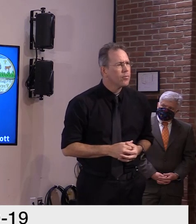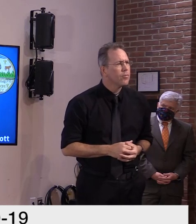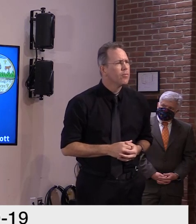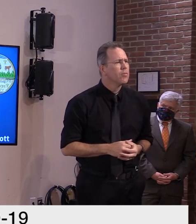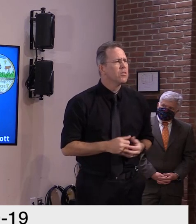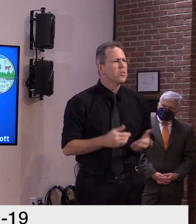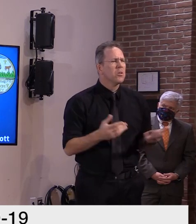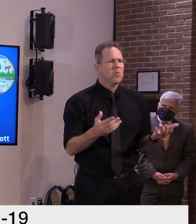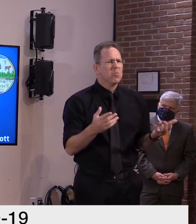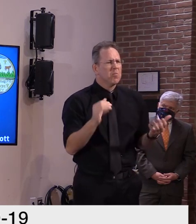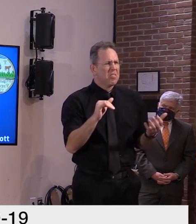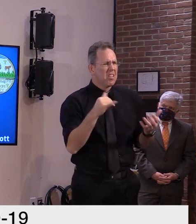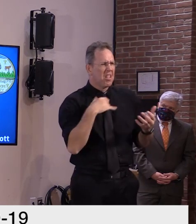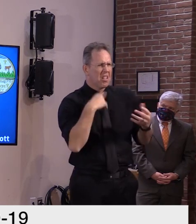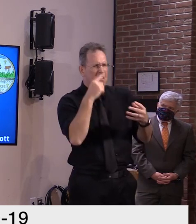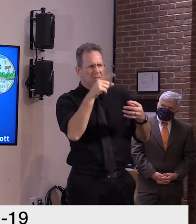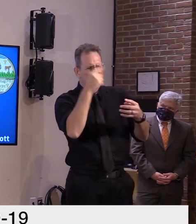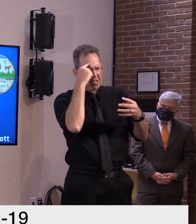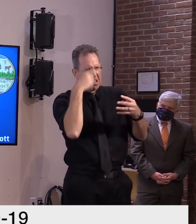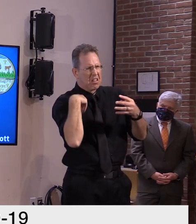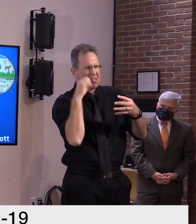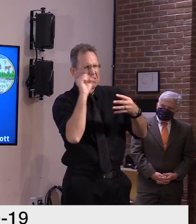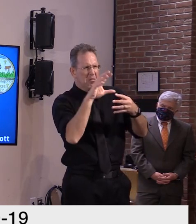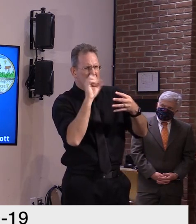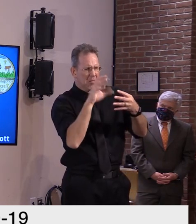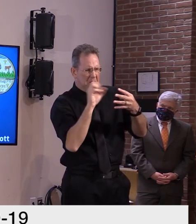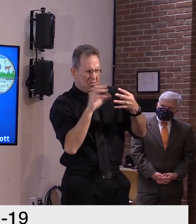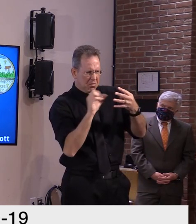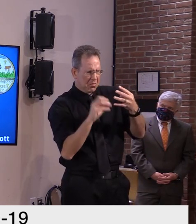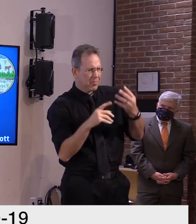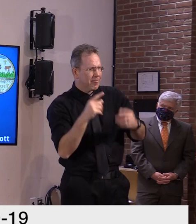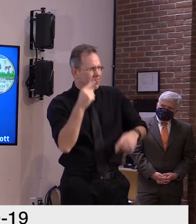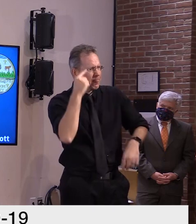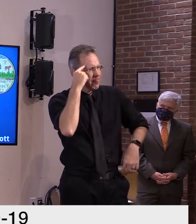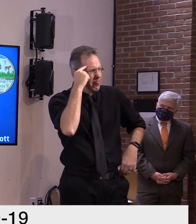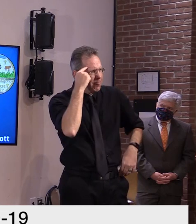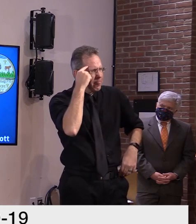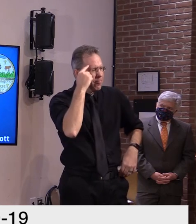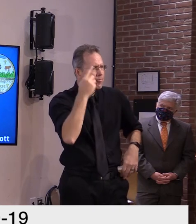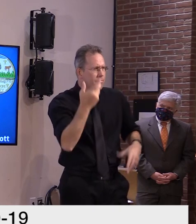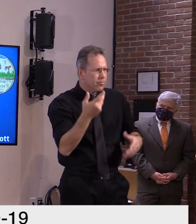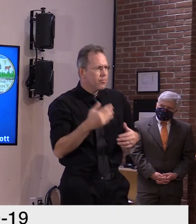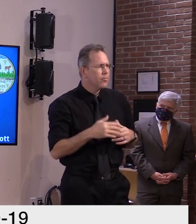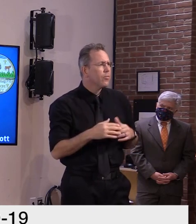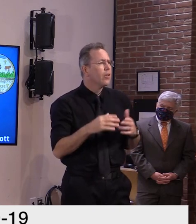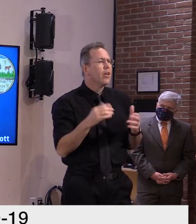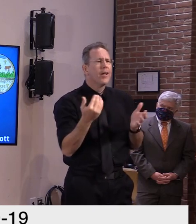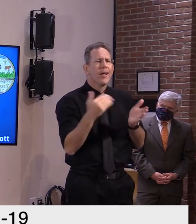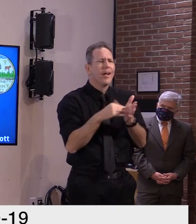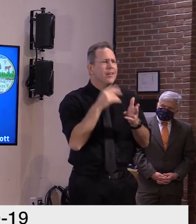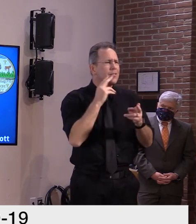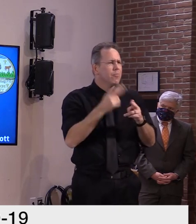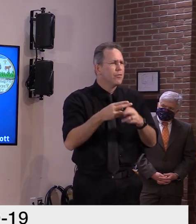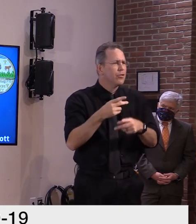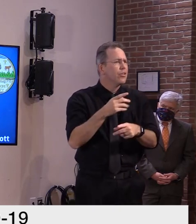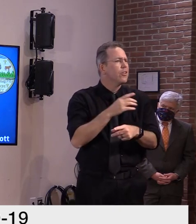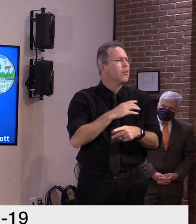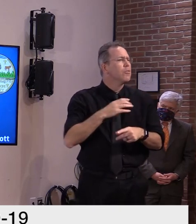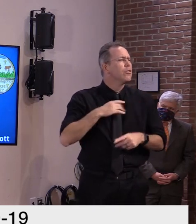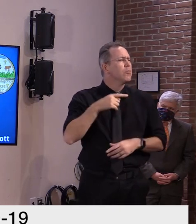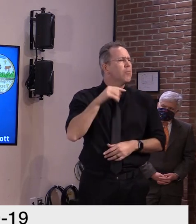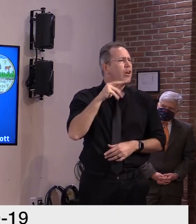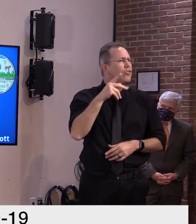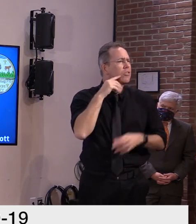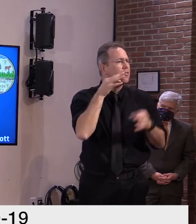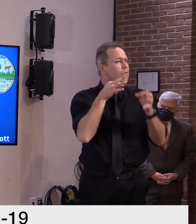further than that, if you're thinking, because again, none of our guardrails are really being approached, and the data